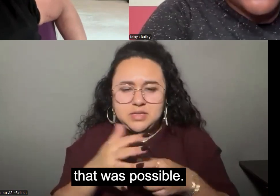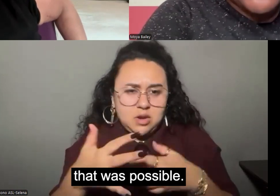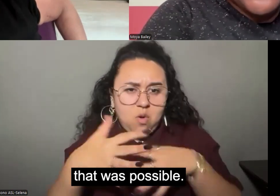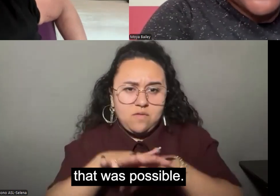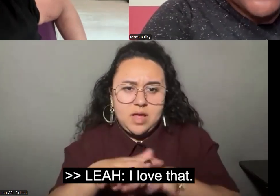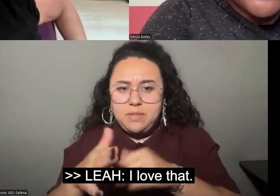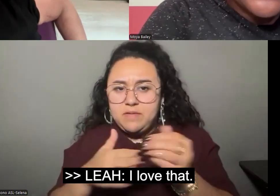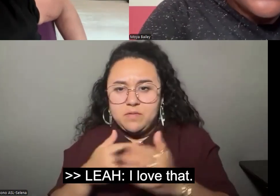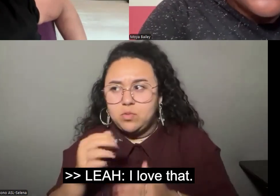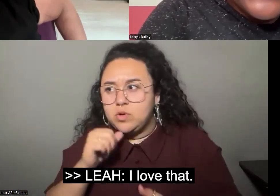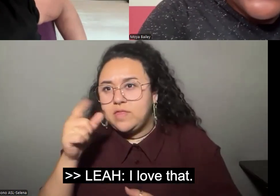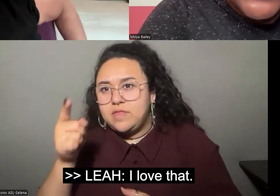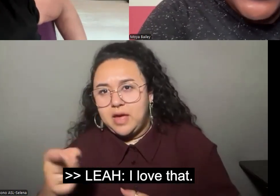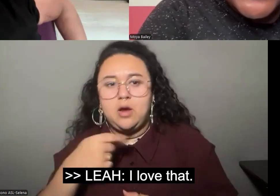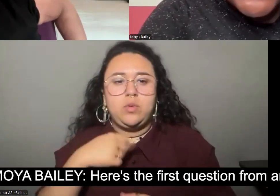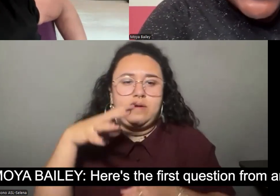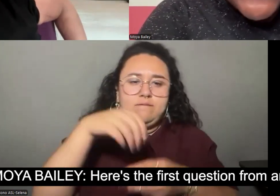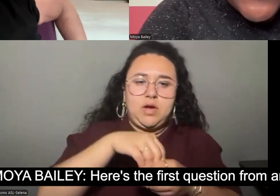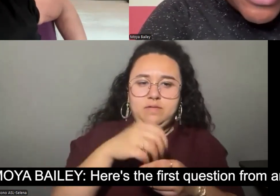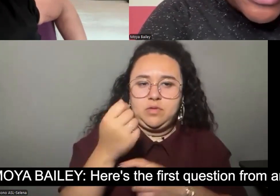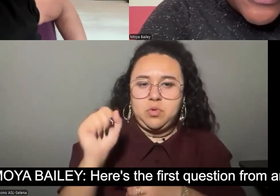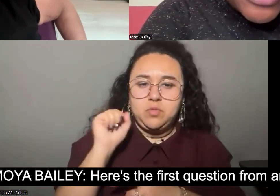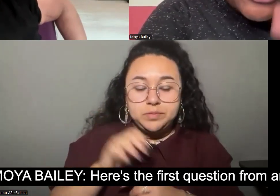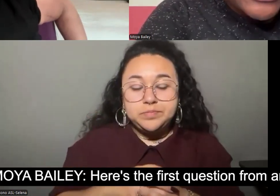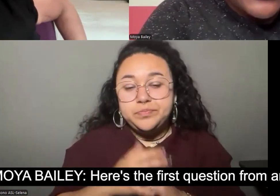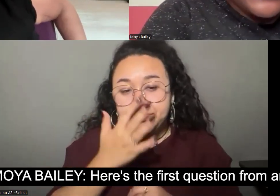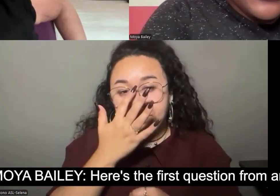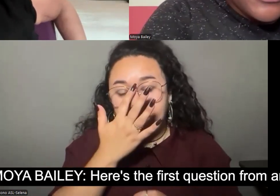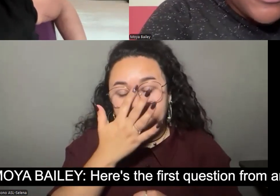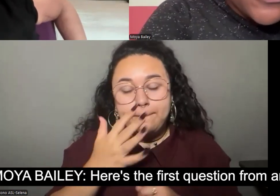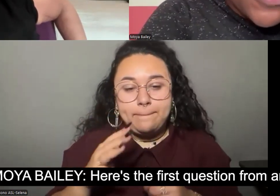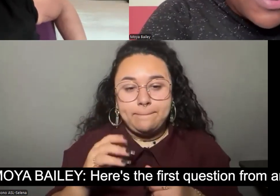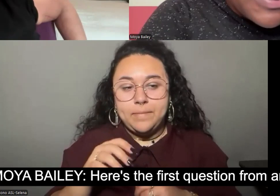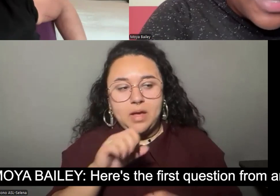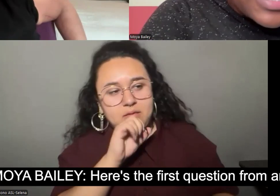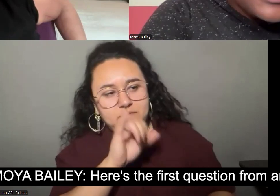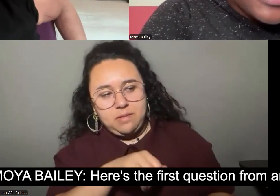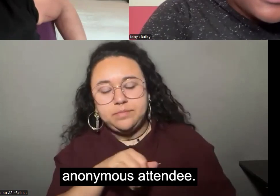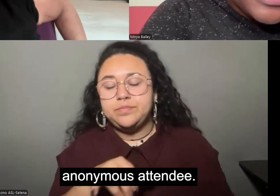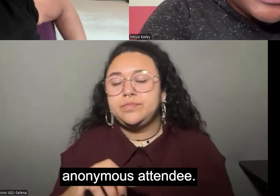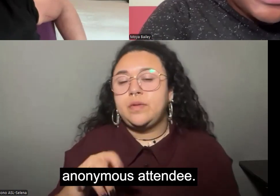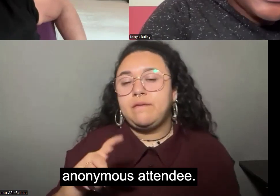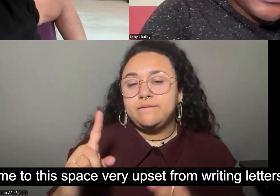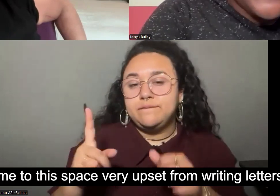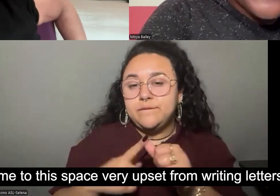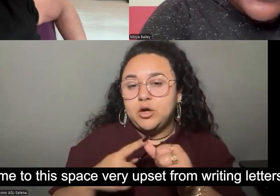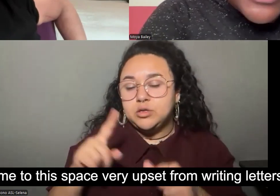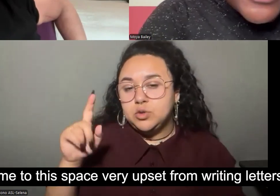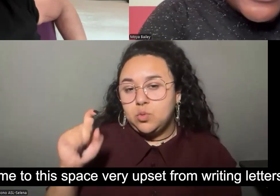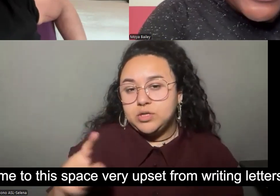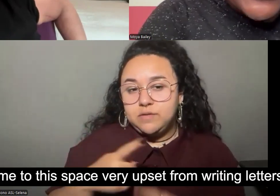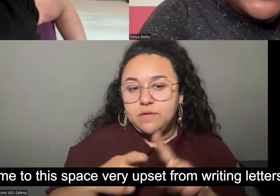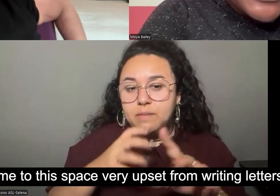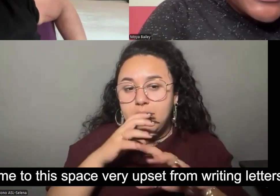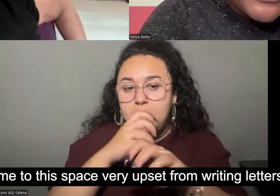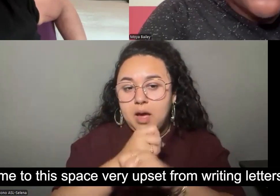possible. I love that. Here's the first question from an anonymous attendee.